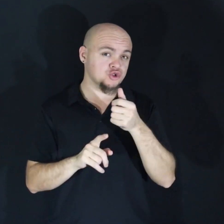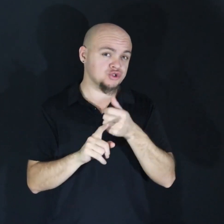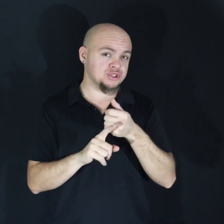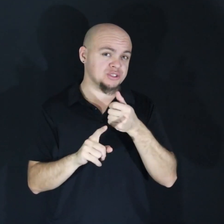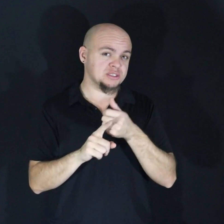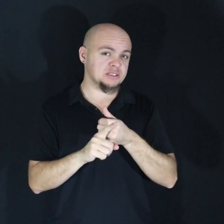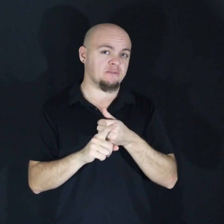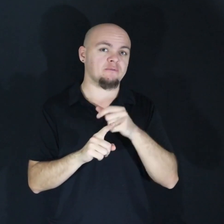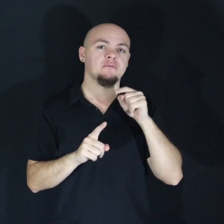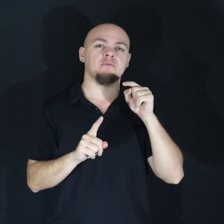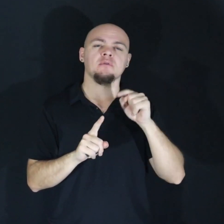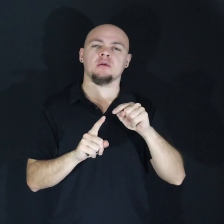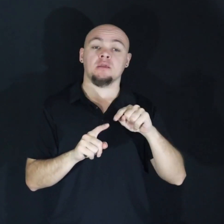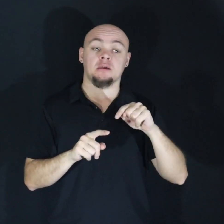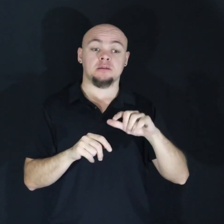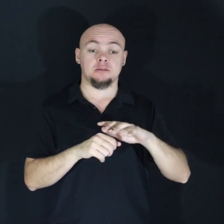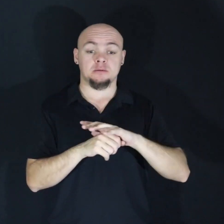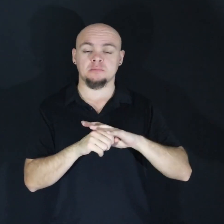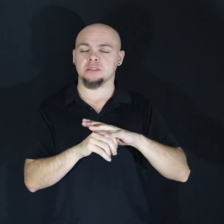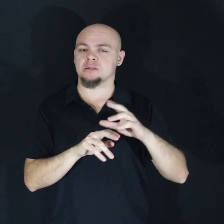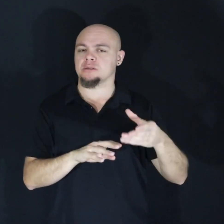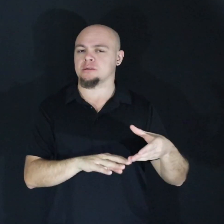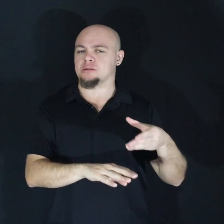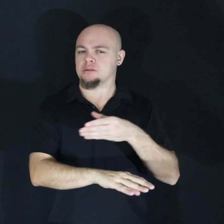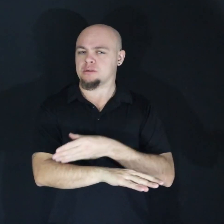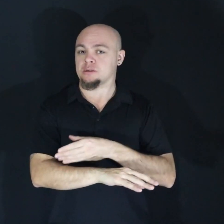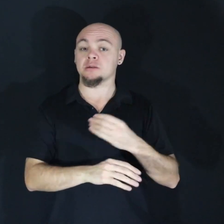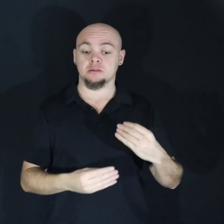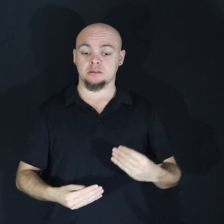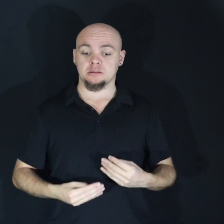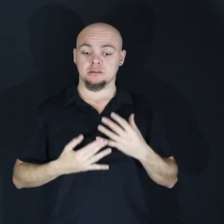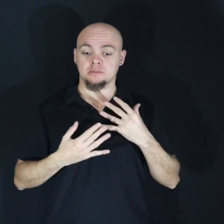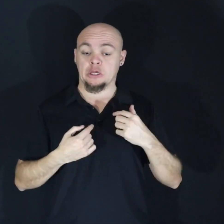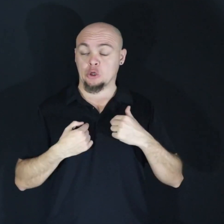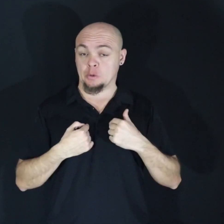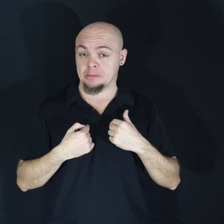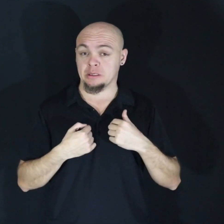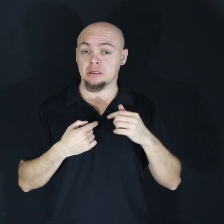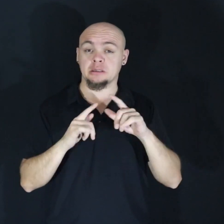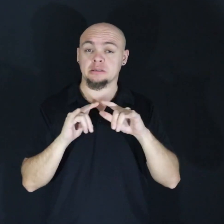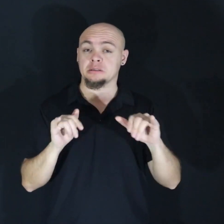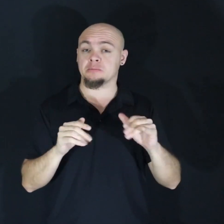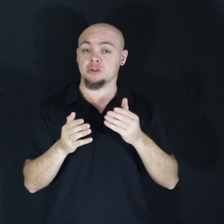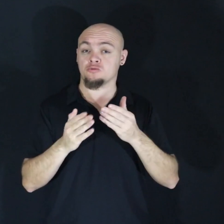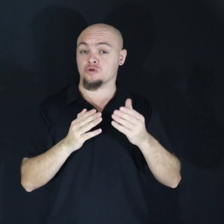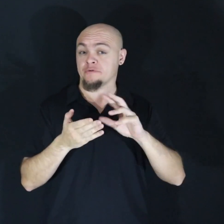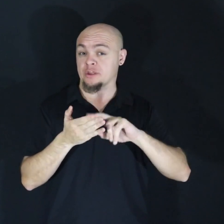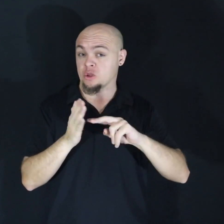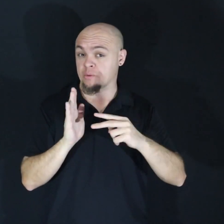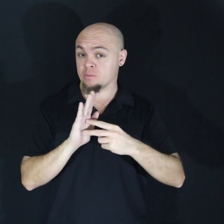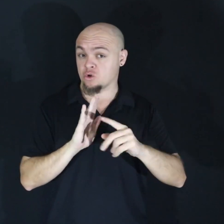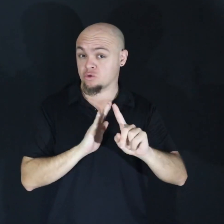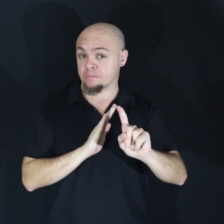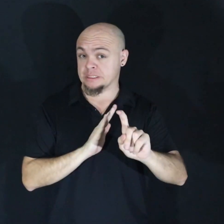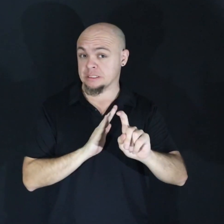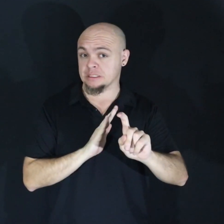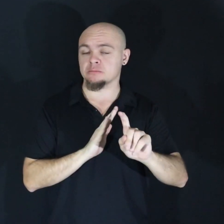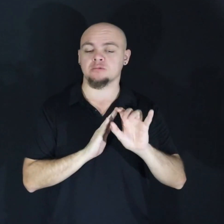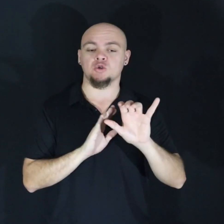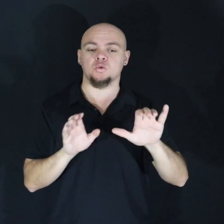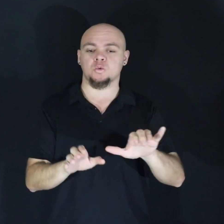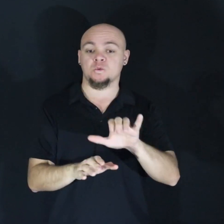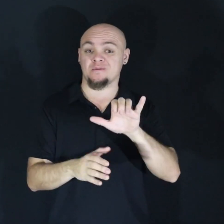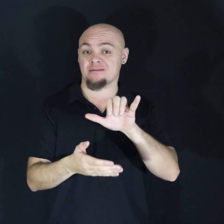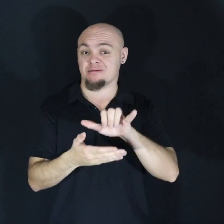the space that I live in? Does it inspire me while still serving its purpose? By doing this,